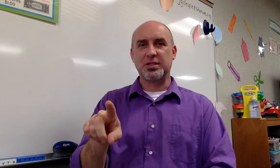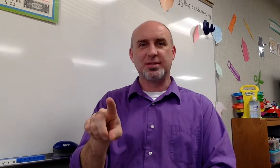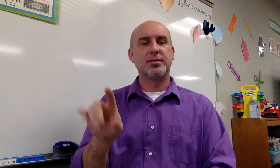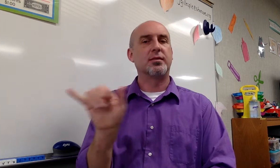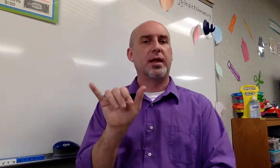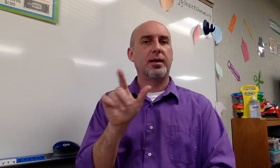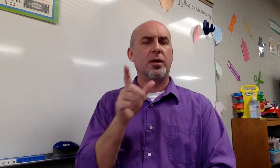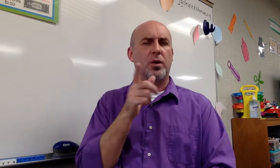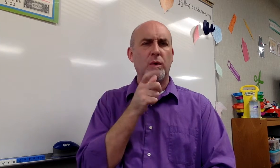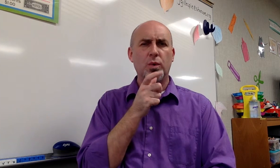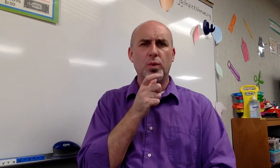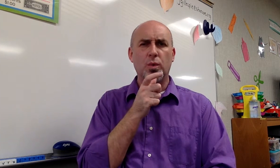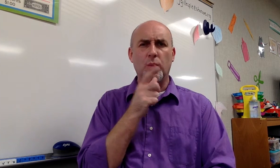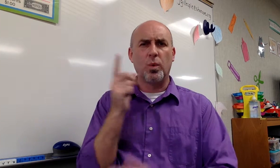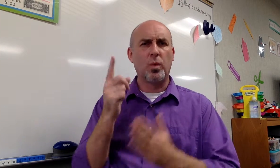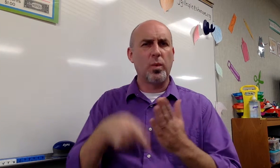questions like who or what.